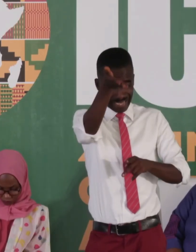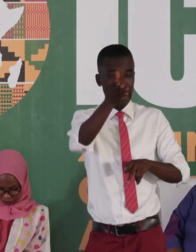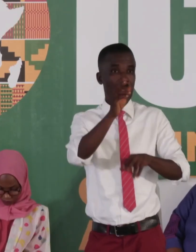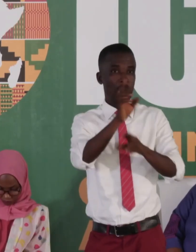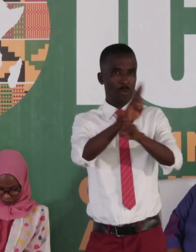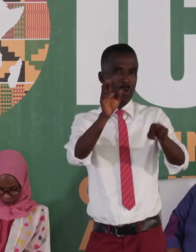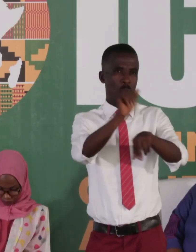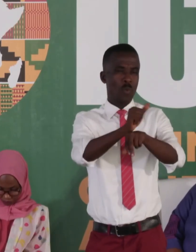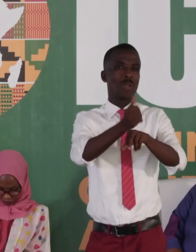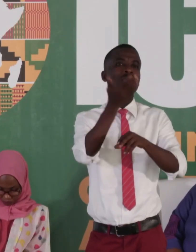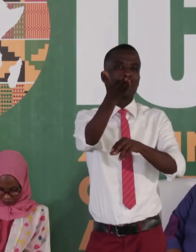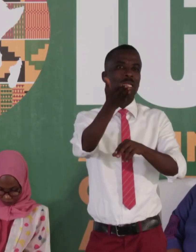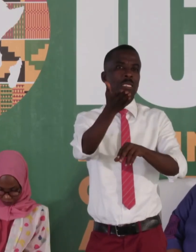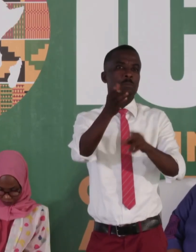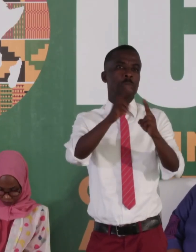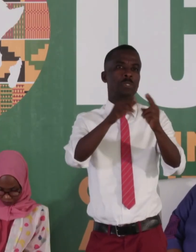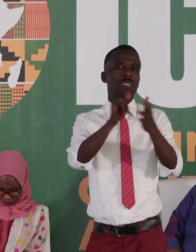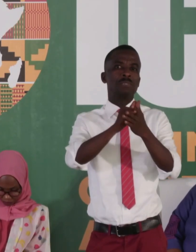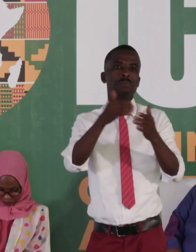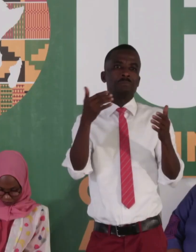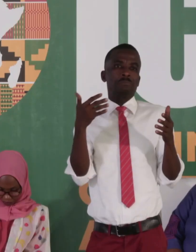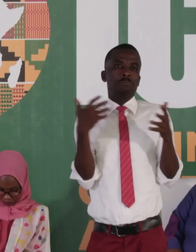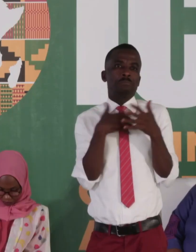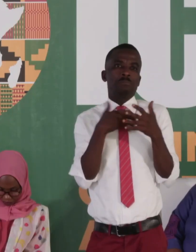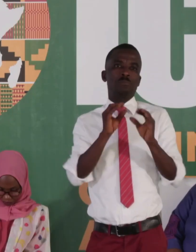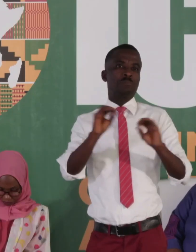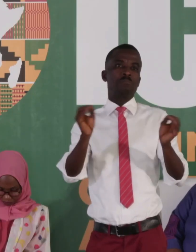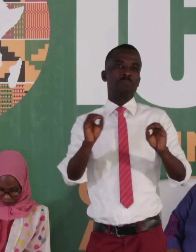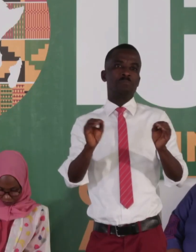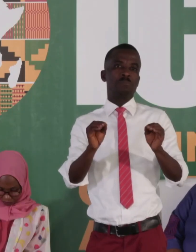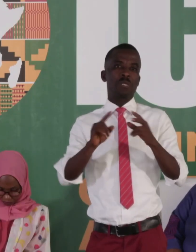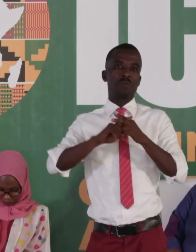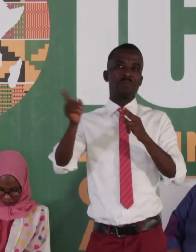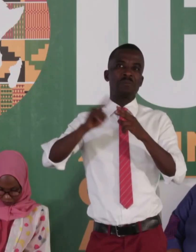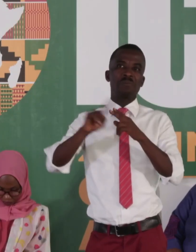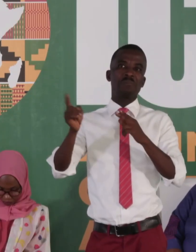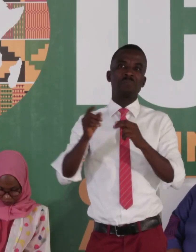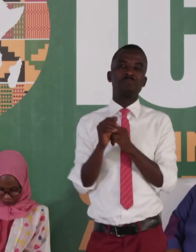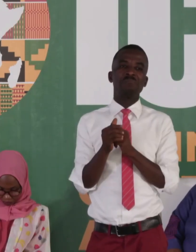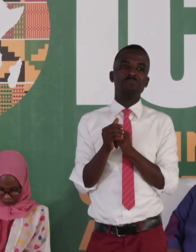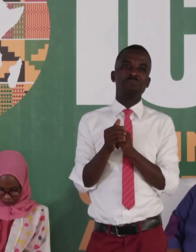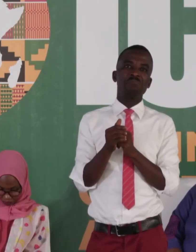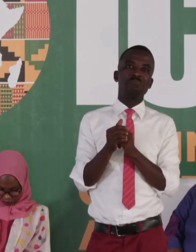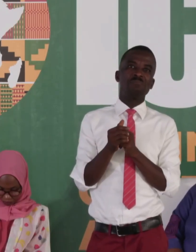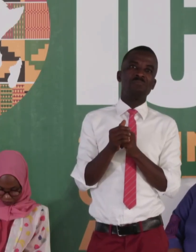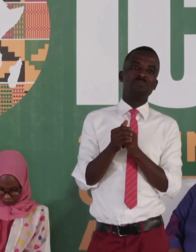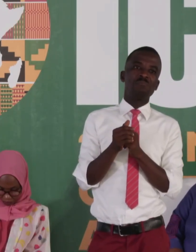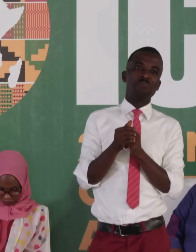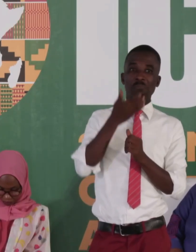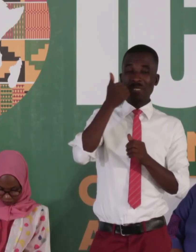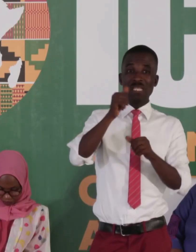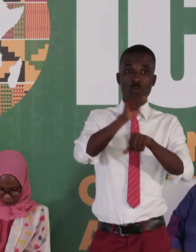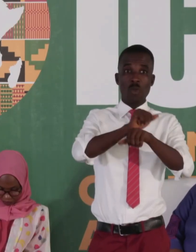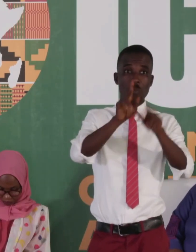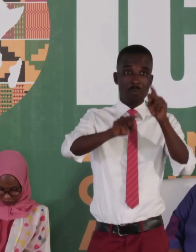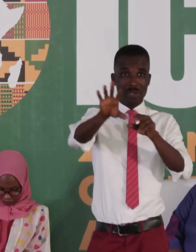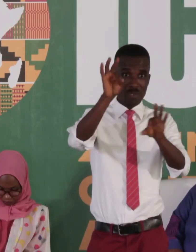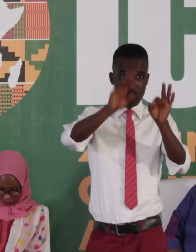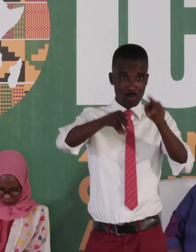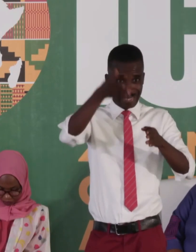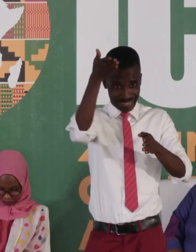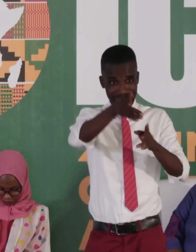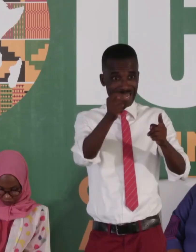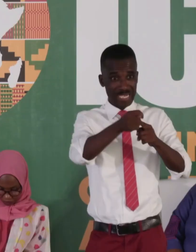there, so that they don't have the problem of trying to get workers from outside the municipality who may be unwilling